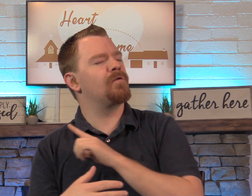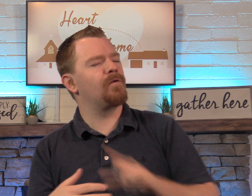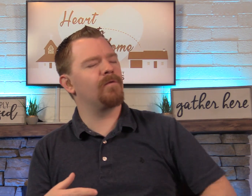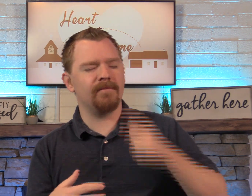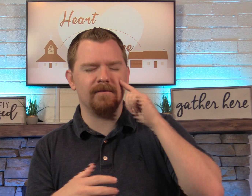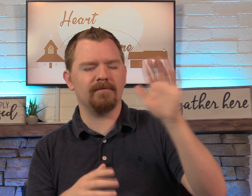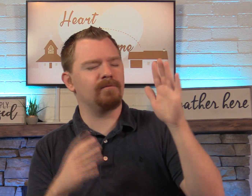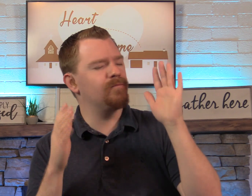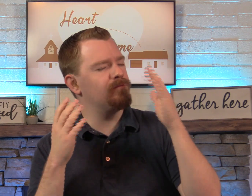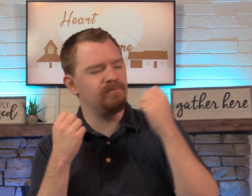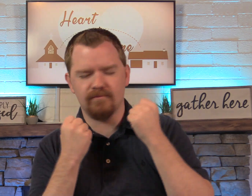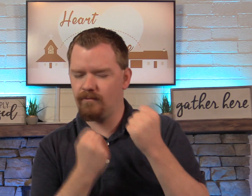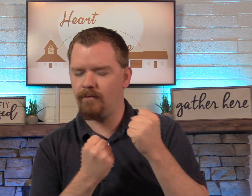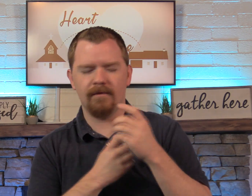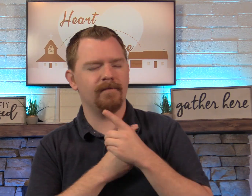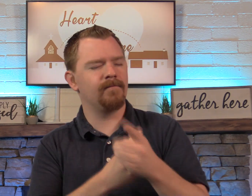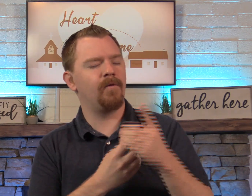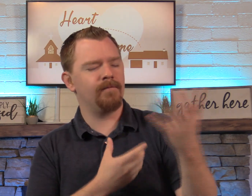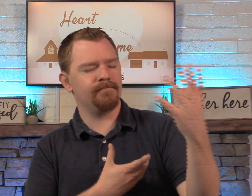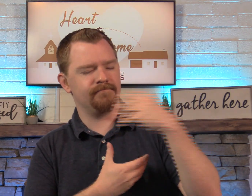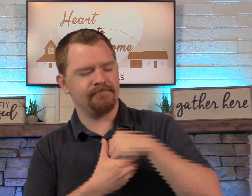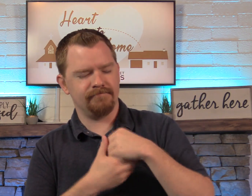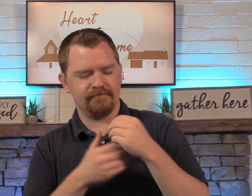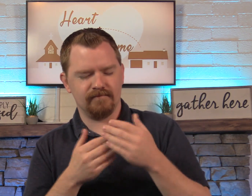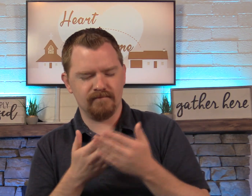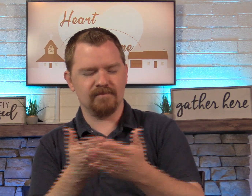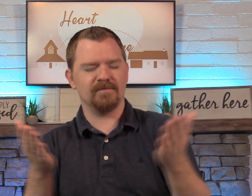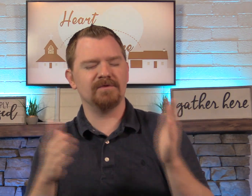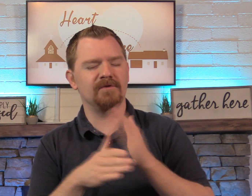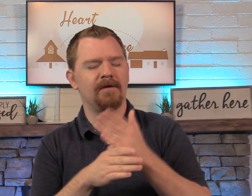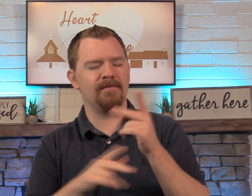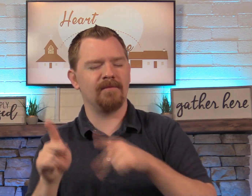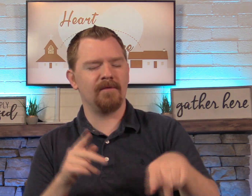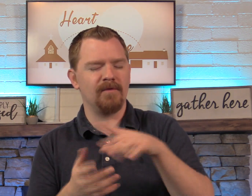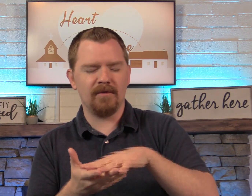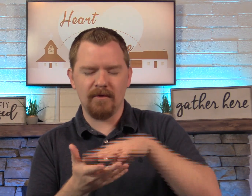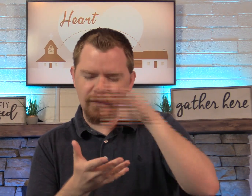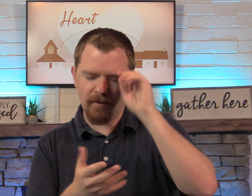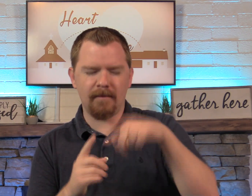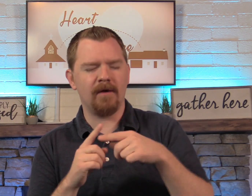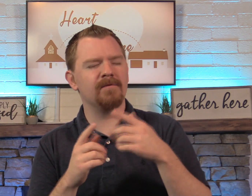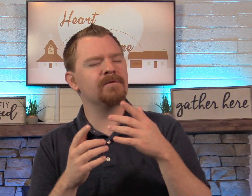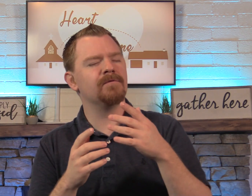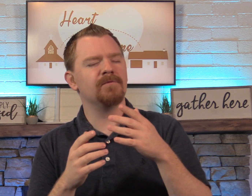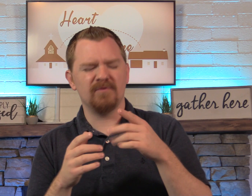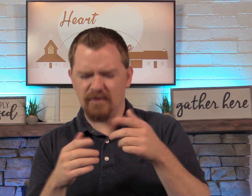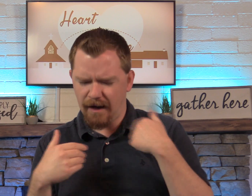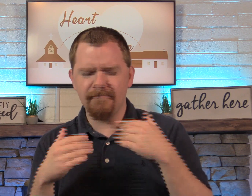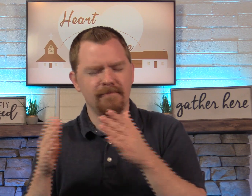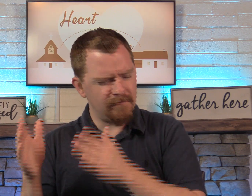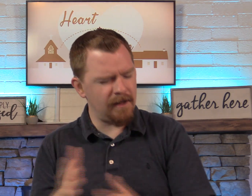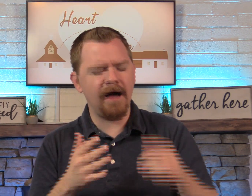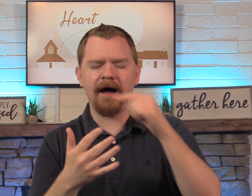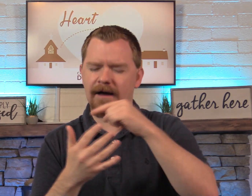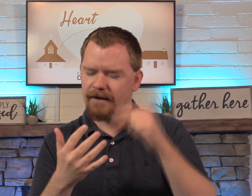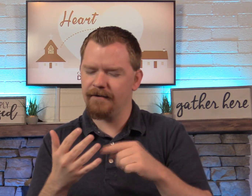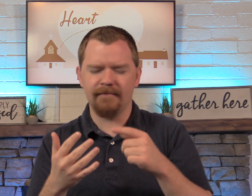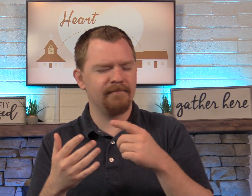Oh, well, Lord, it's such a strong devotion to be involved in and sharing. You teach us all